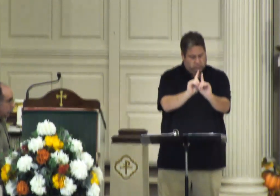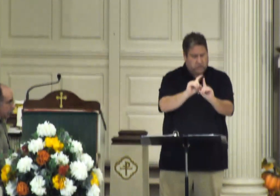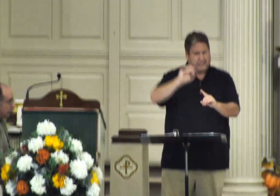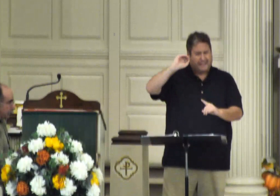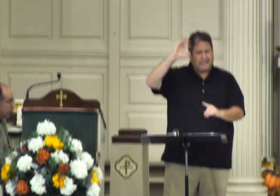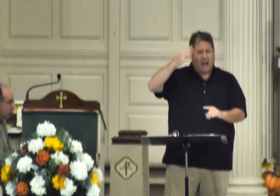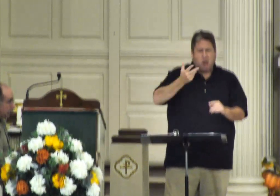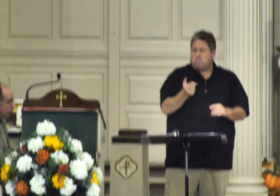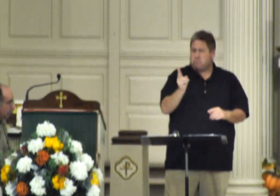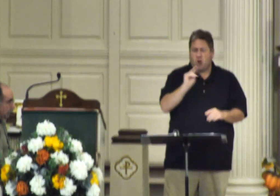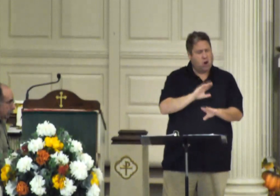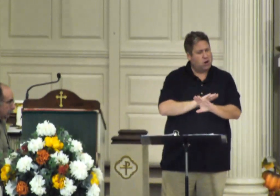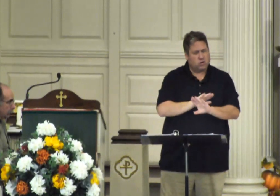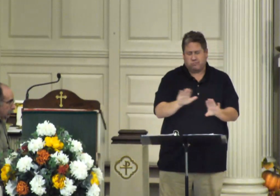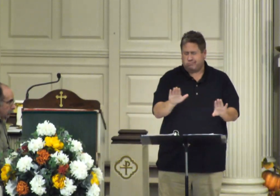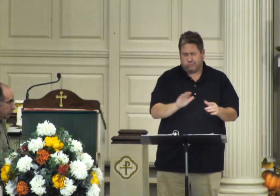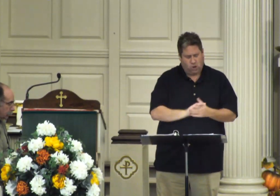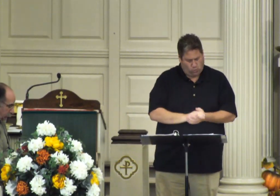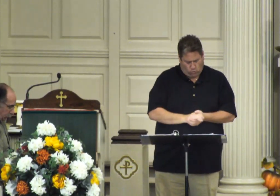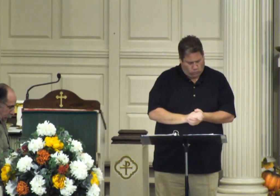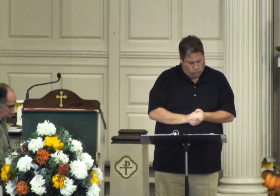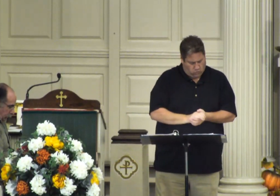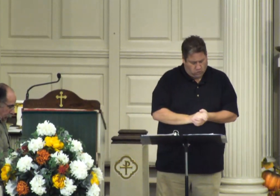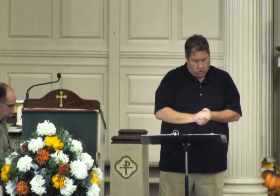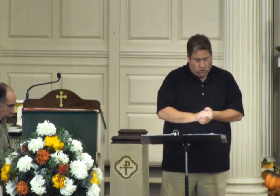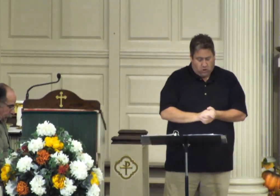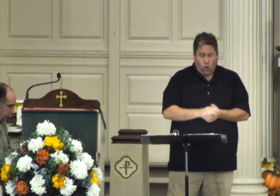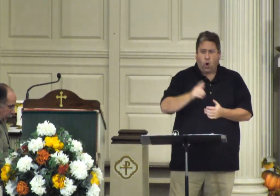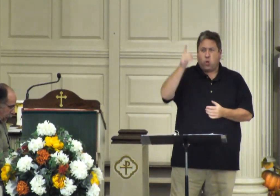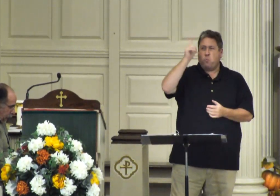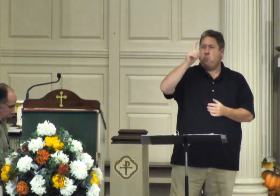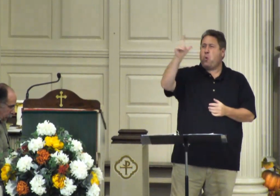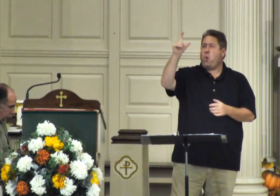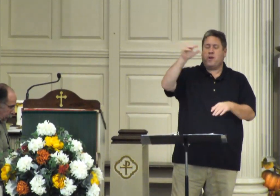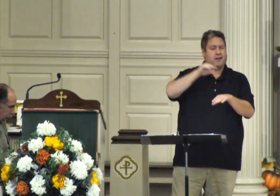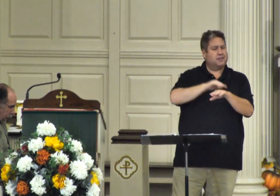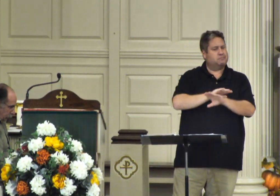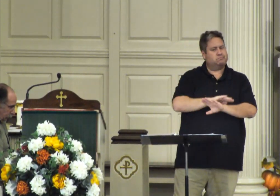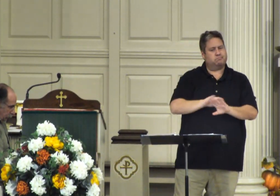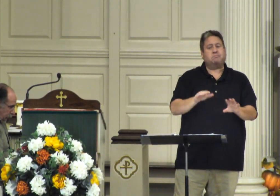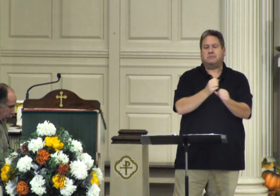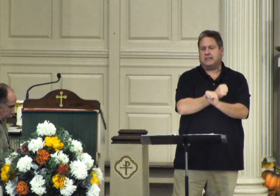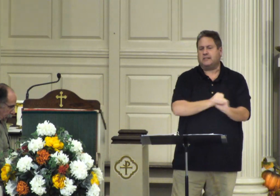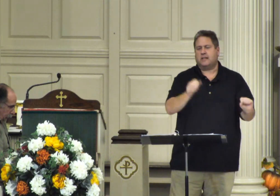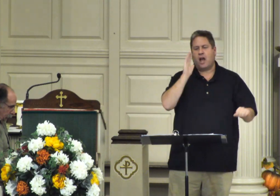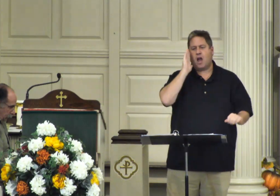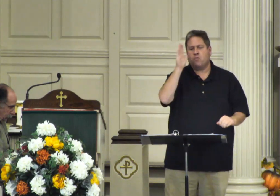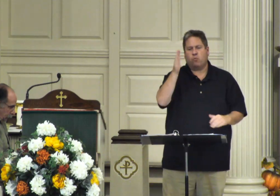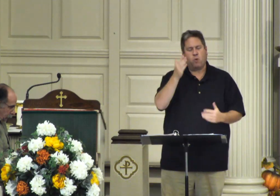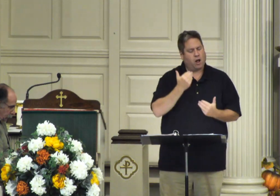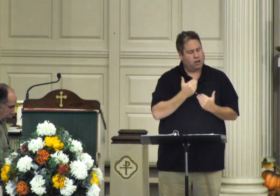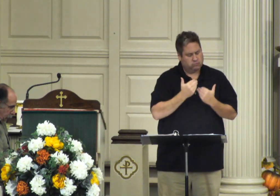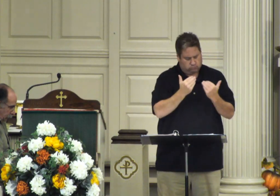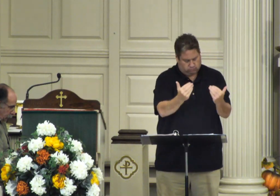not harm you by day, nor the moon by night.